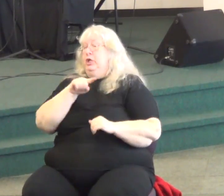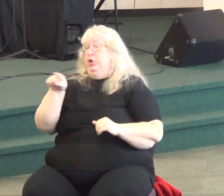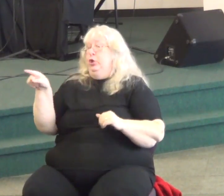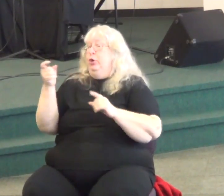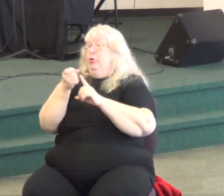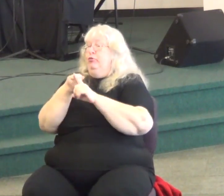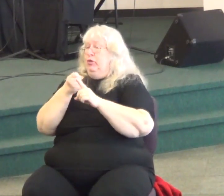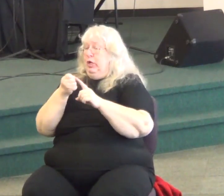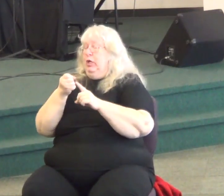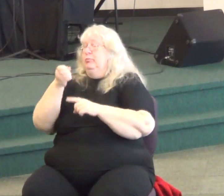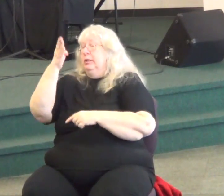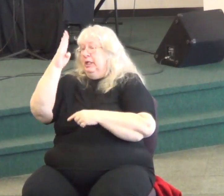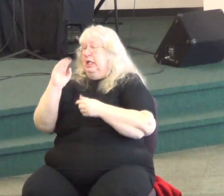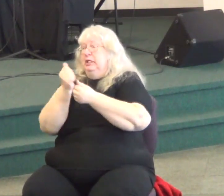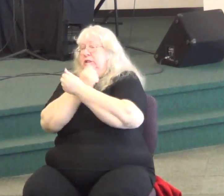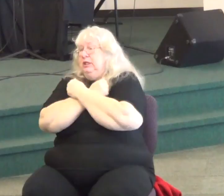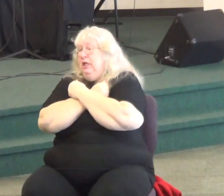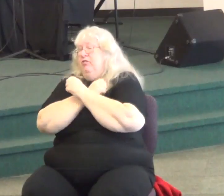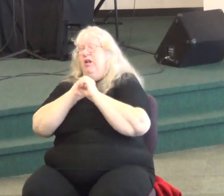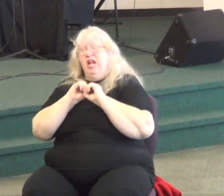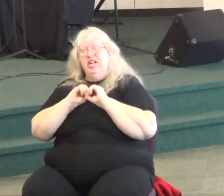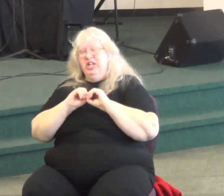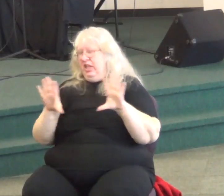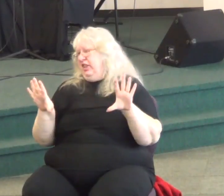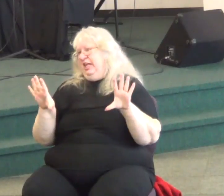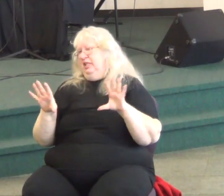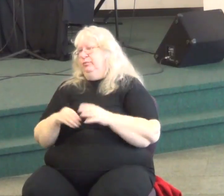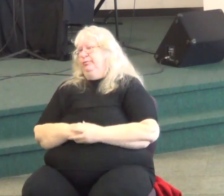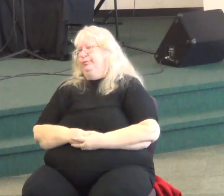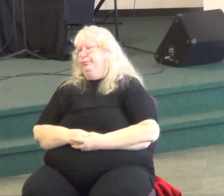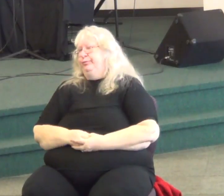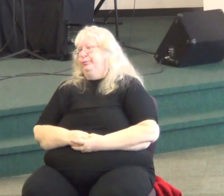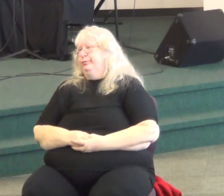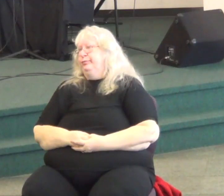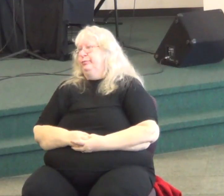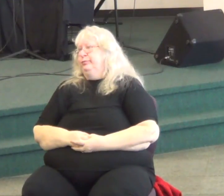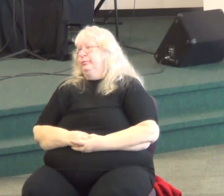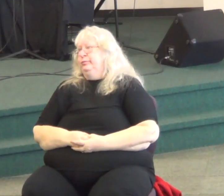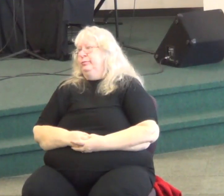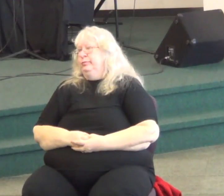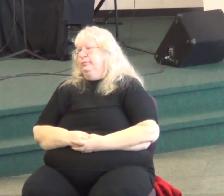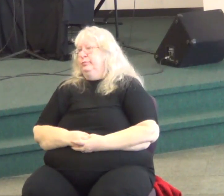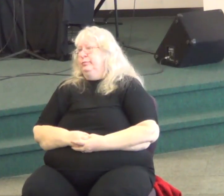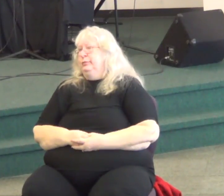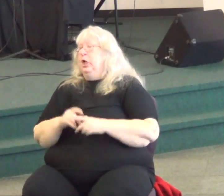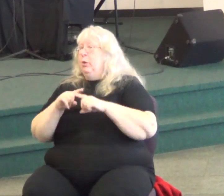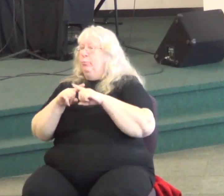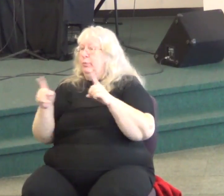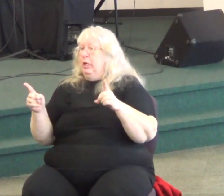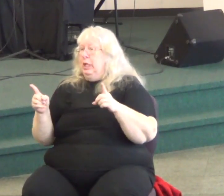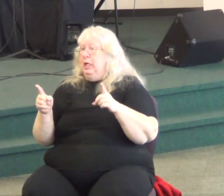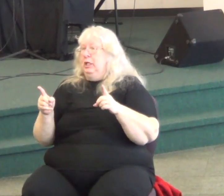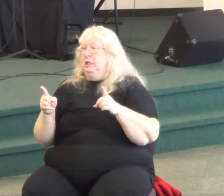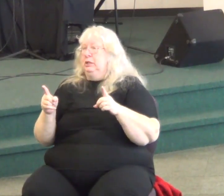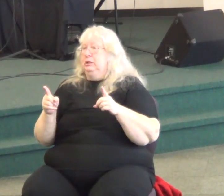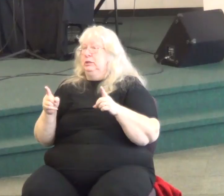Nothing. going to be doesn't like your